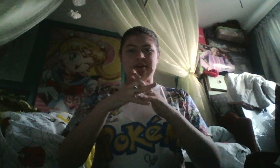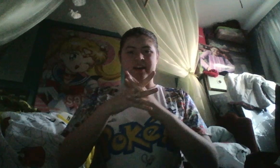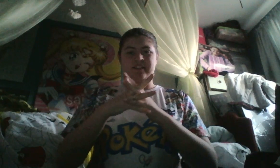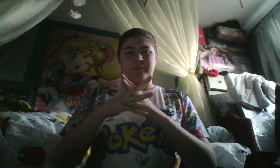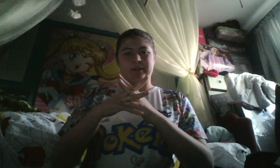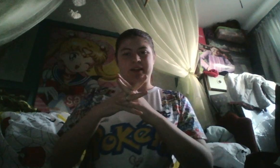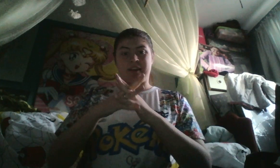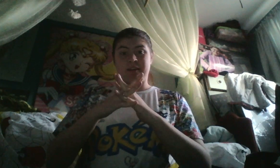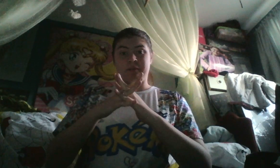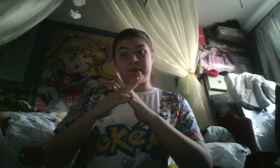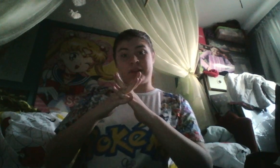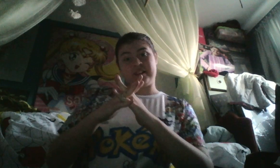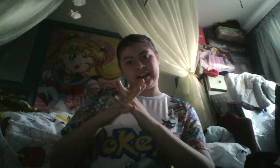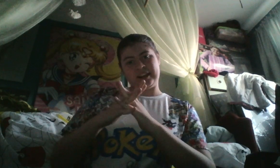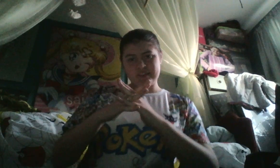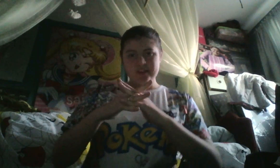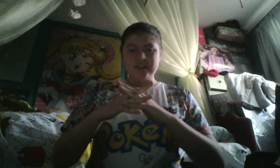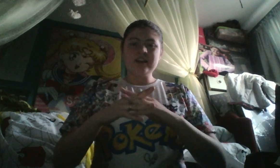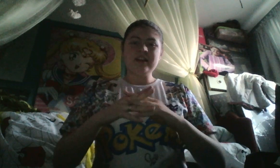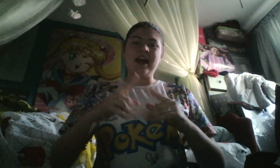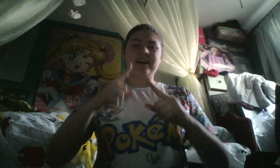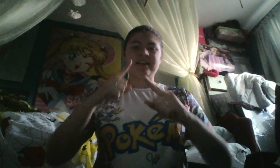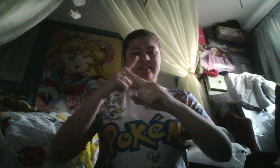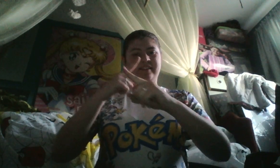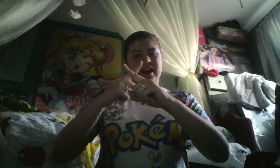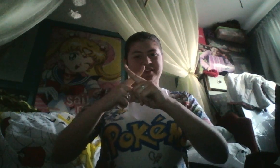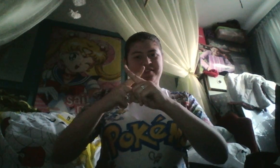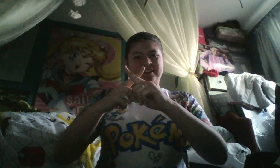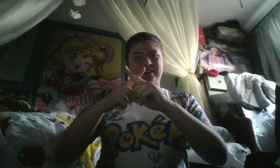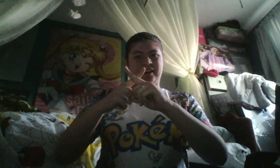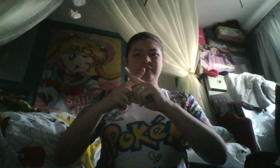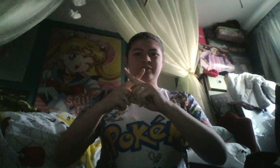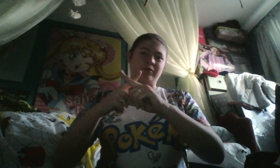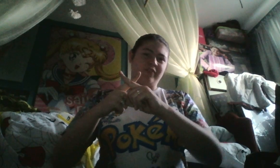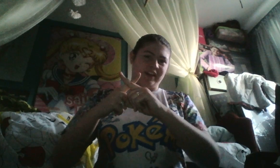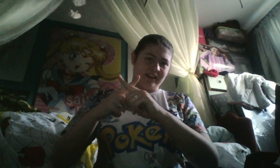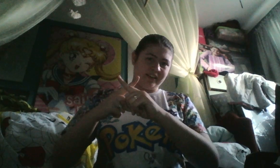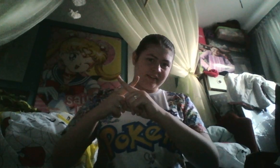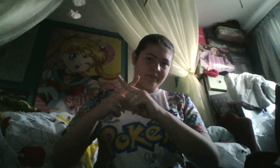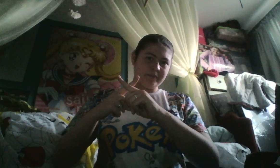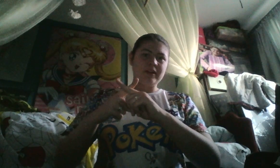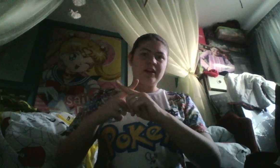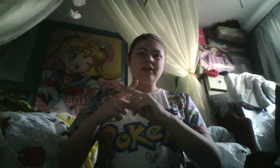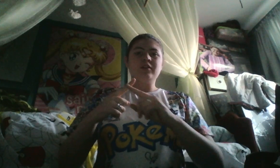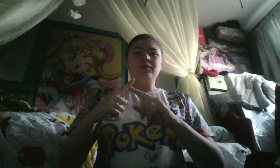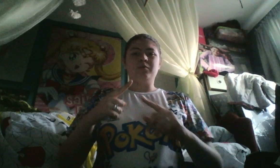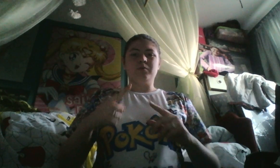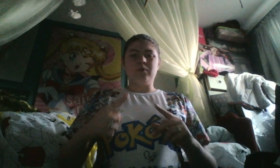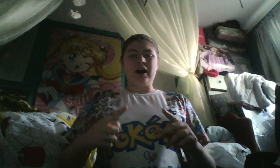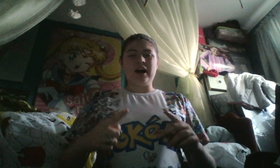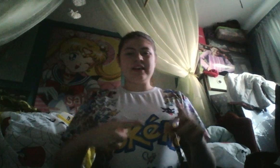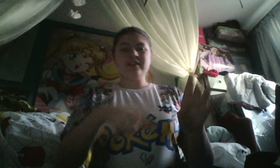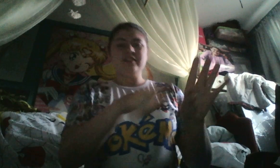hands interlinked. X is the X factor, just with fingers. Y